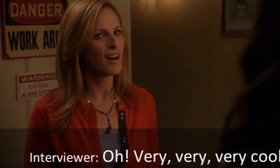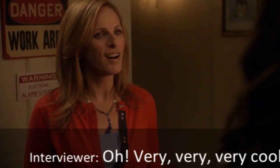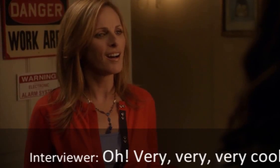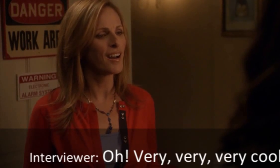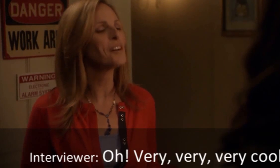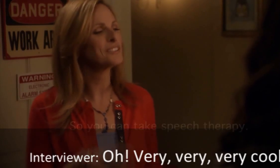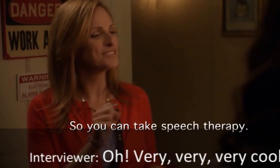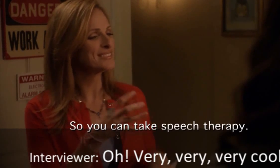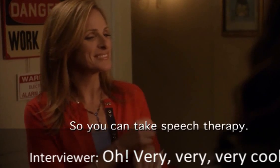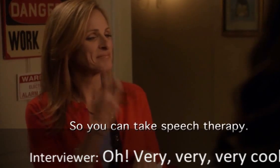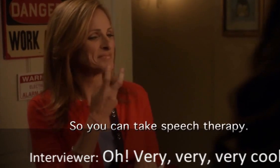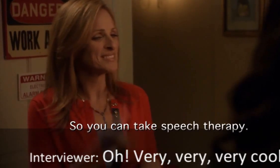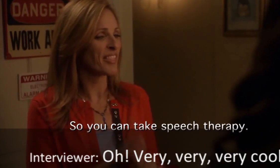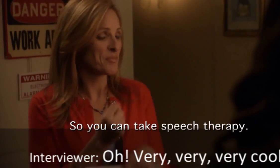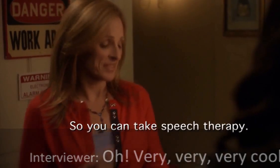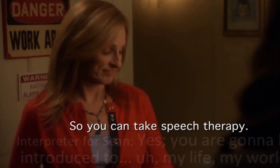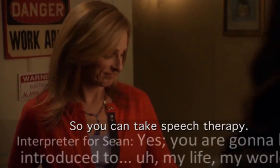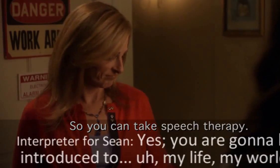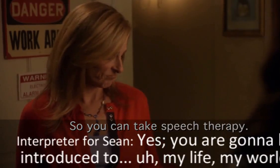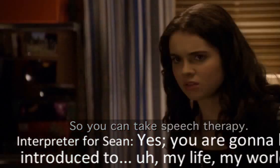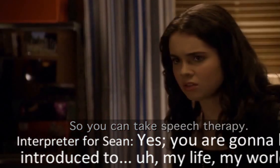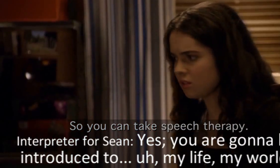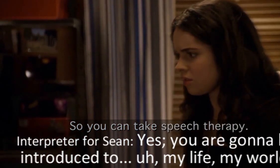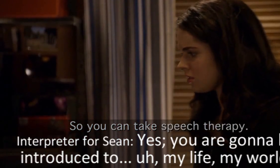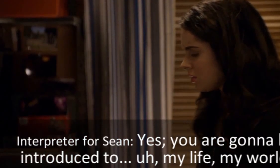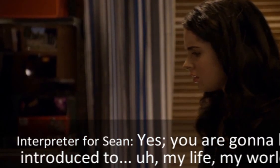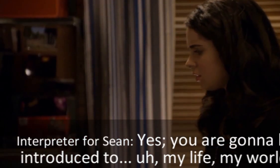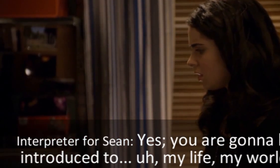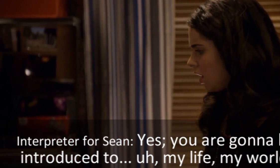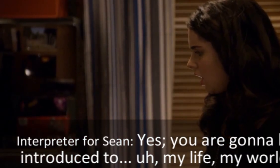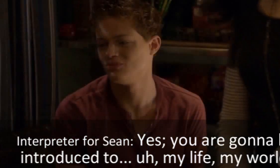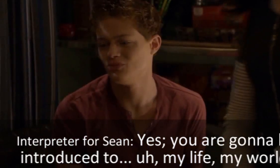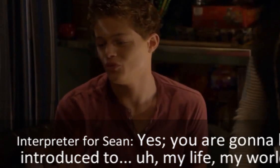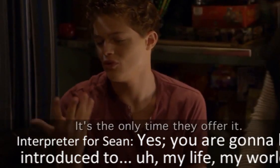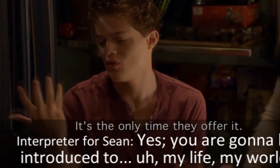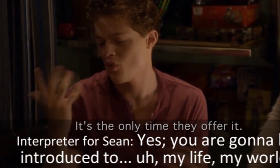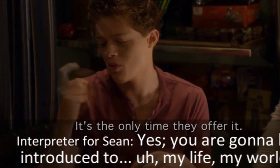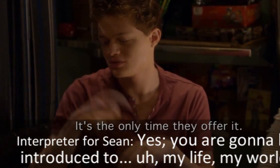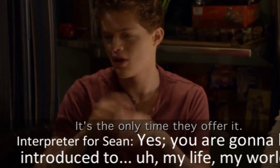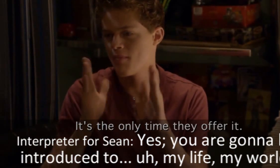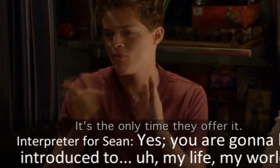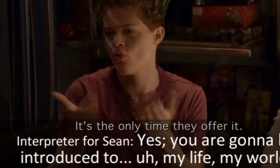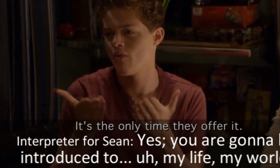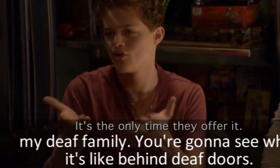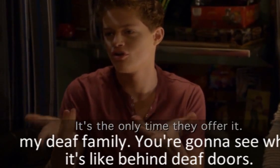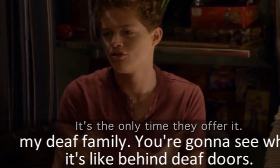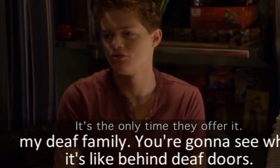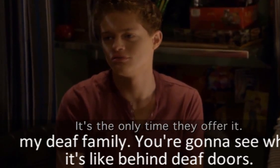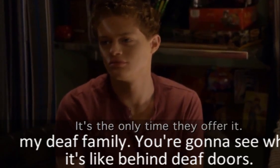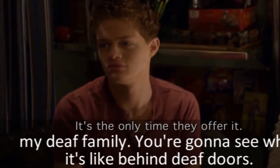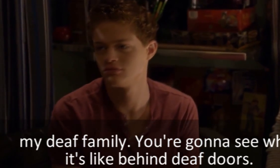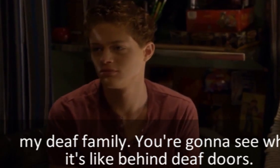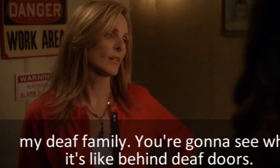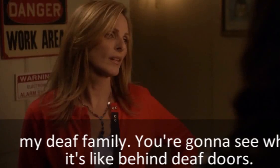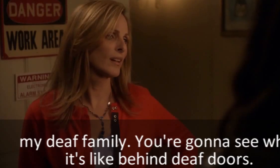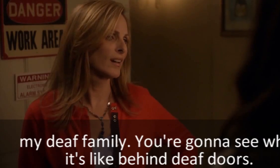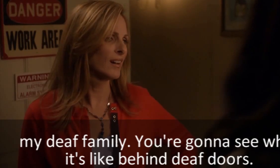Oh, very, very, very cool. Yes, you are going to be introduced to my life, my world, my deaf family. You're going to see what it's